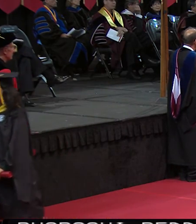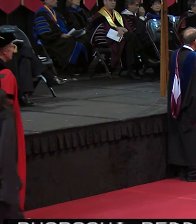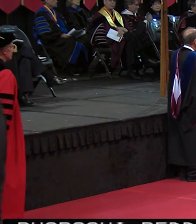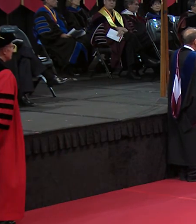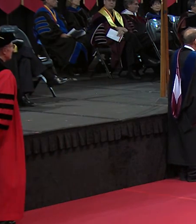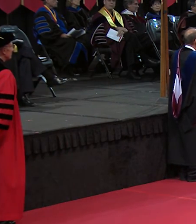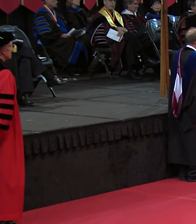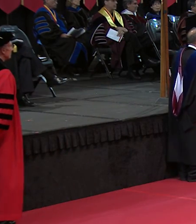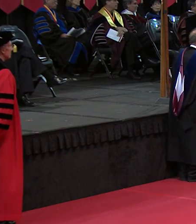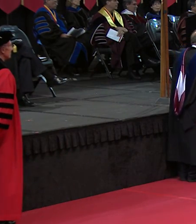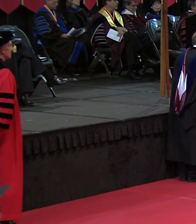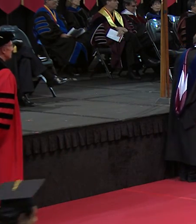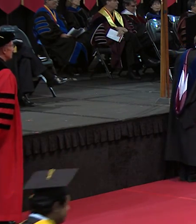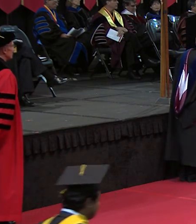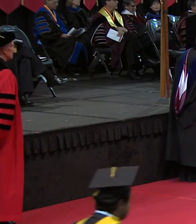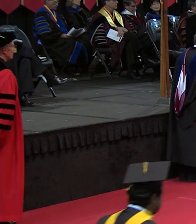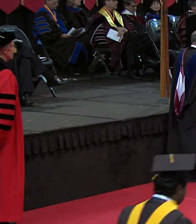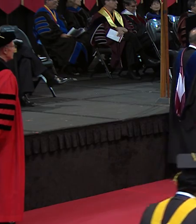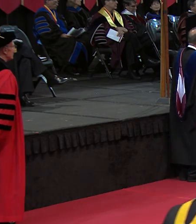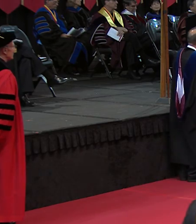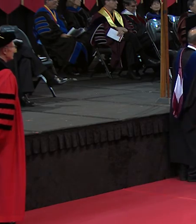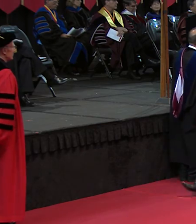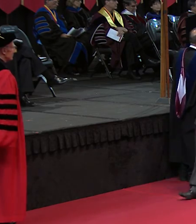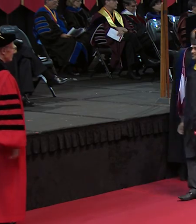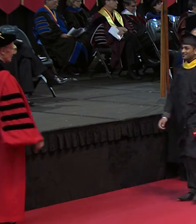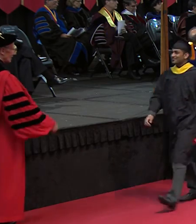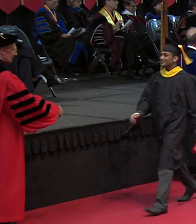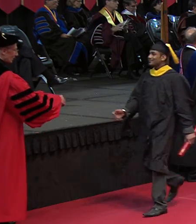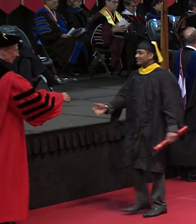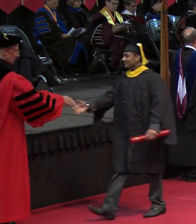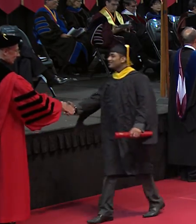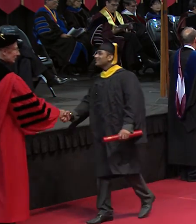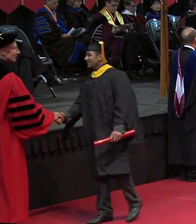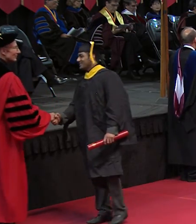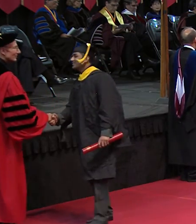Master of Science, Computer.